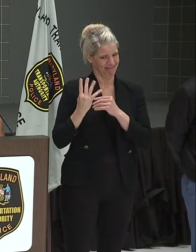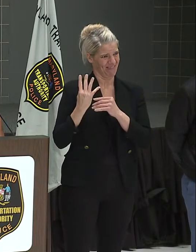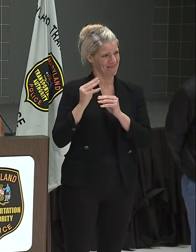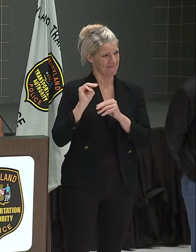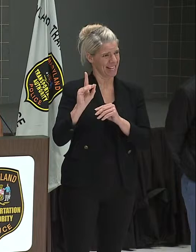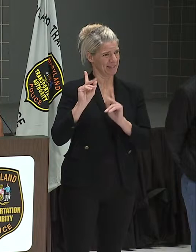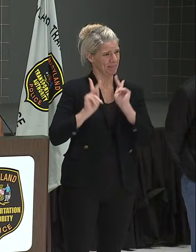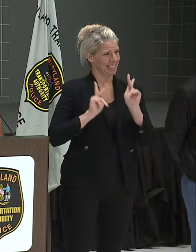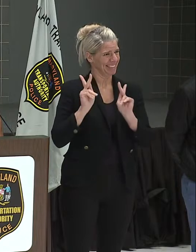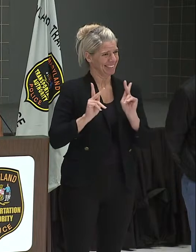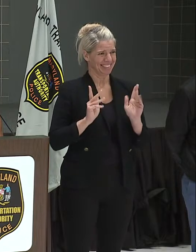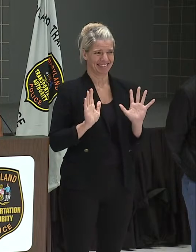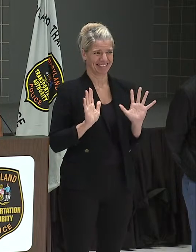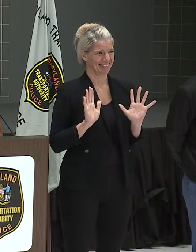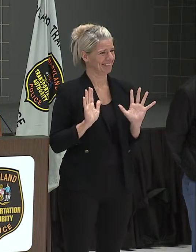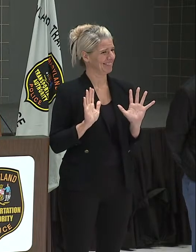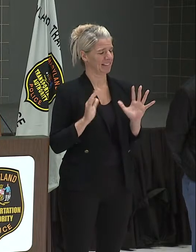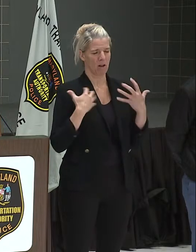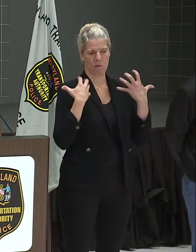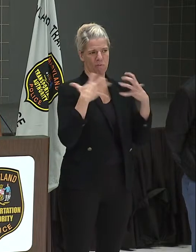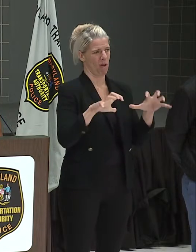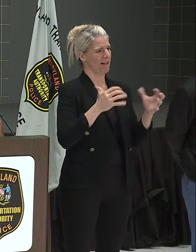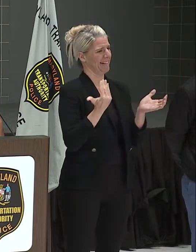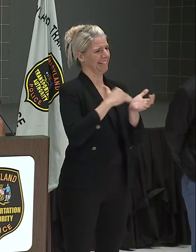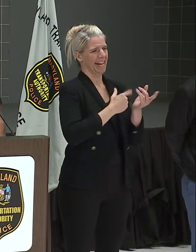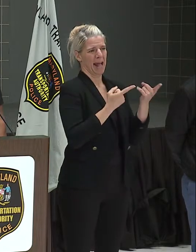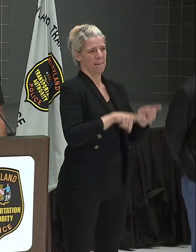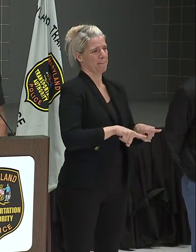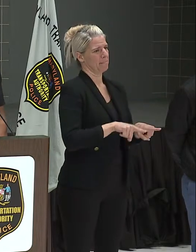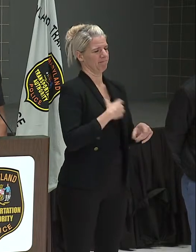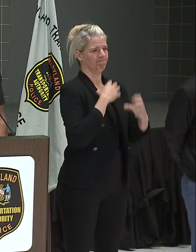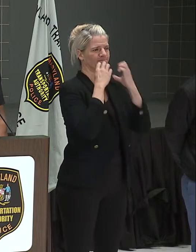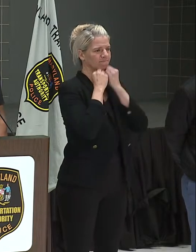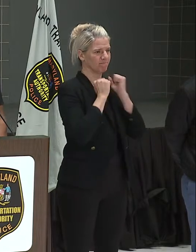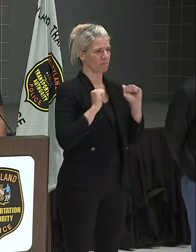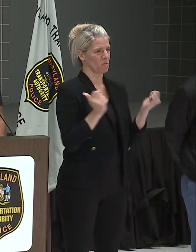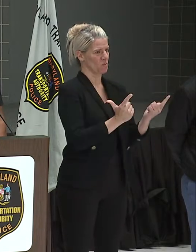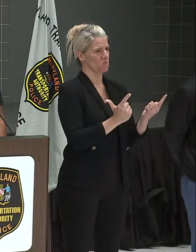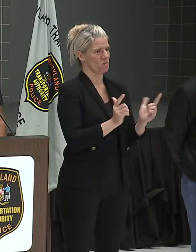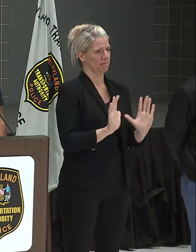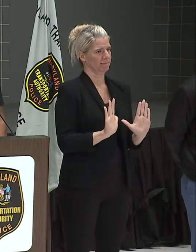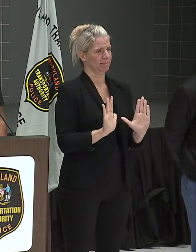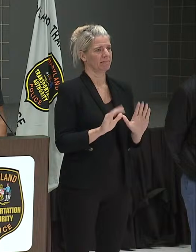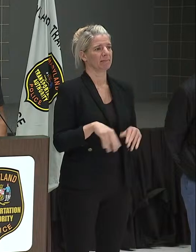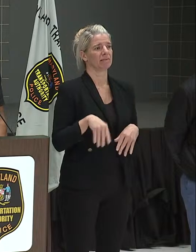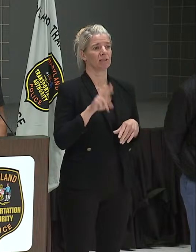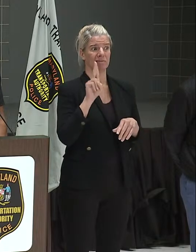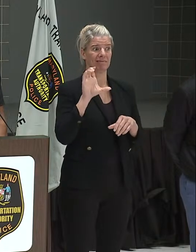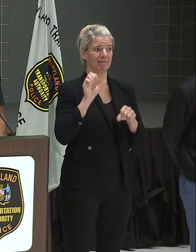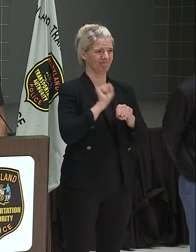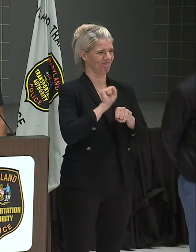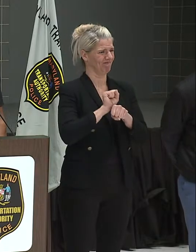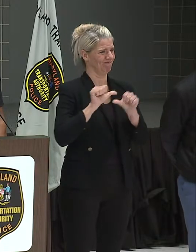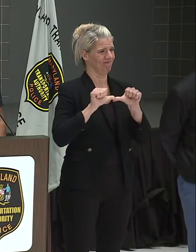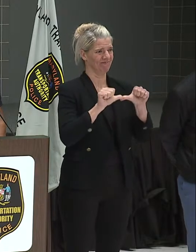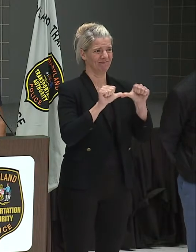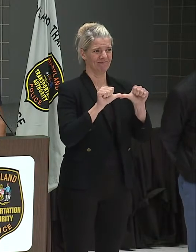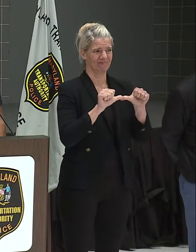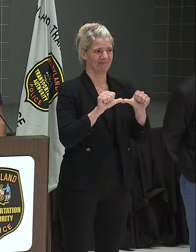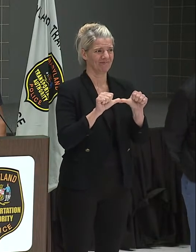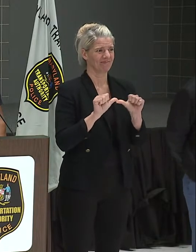not losing anymore. And the work that Unified Command has done to make sure that we are moving